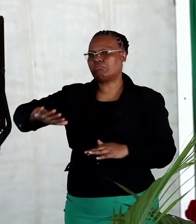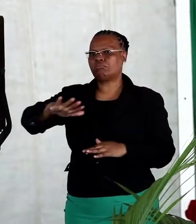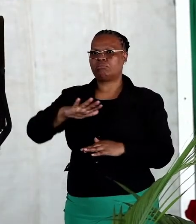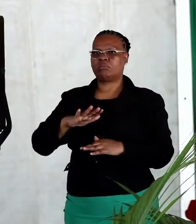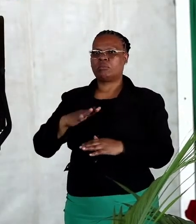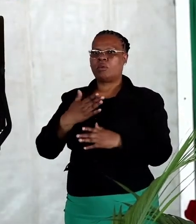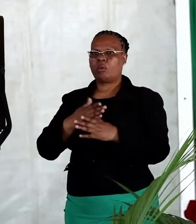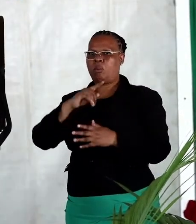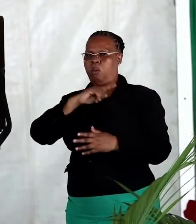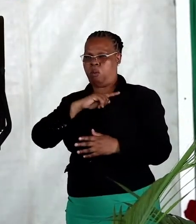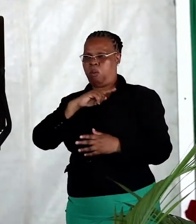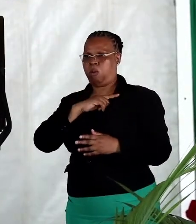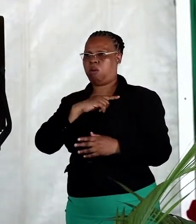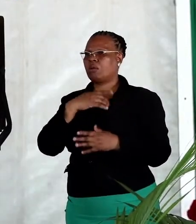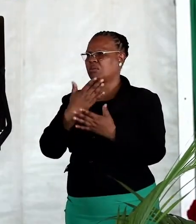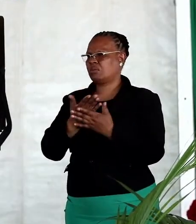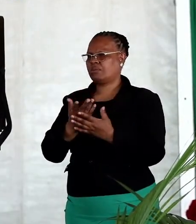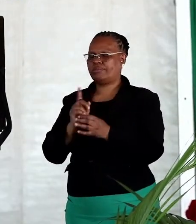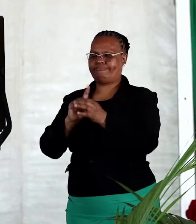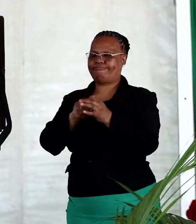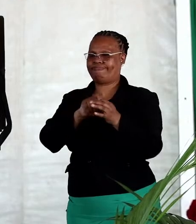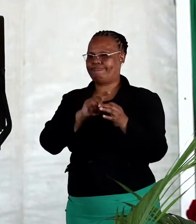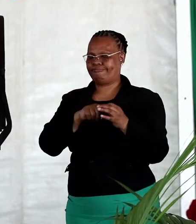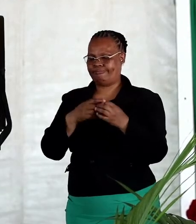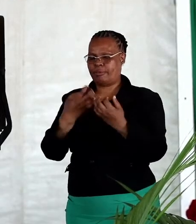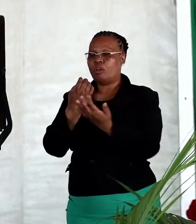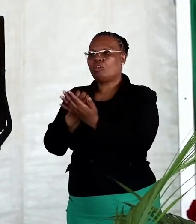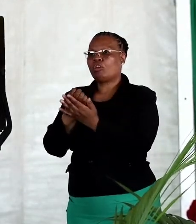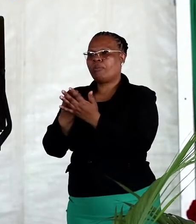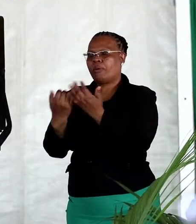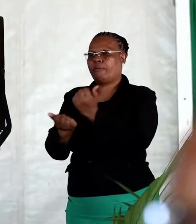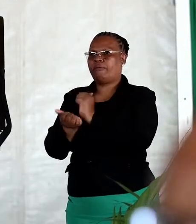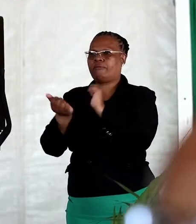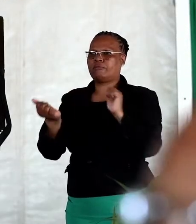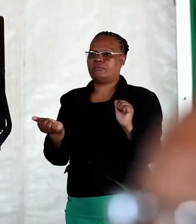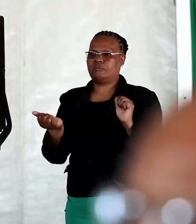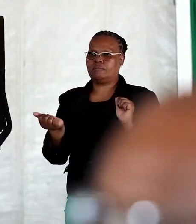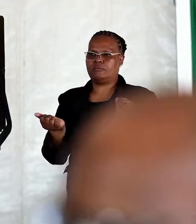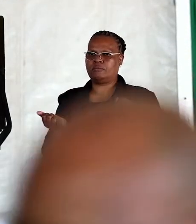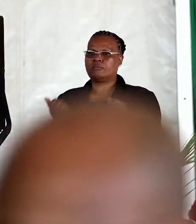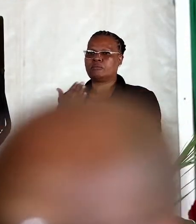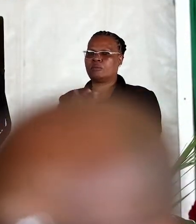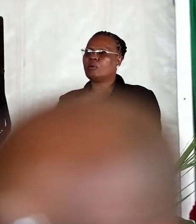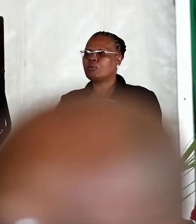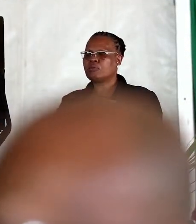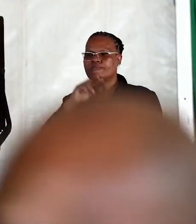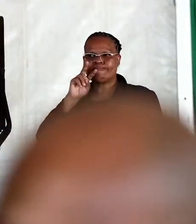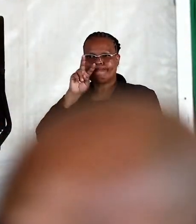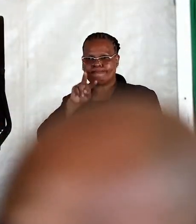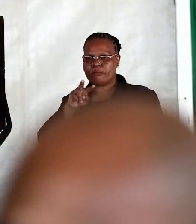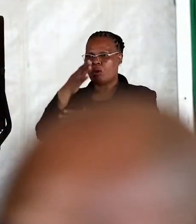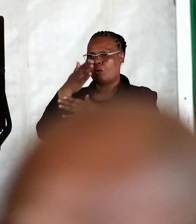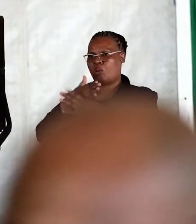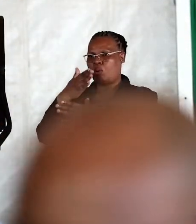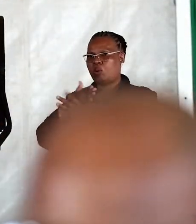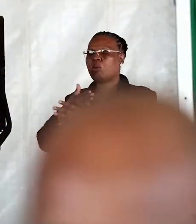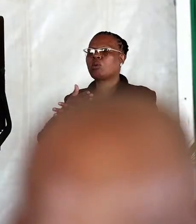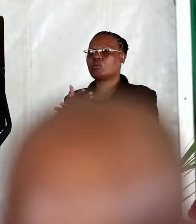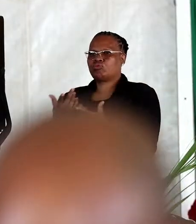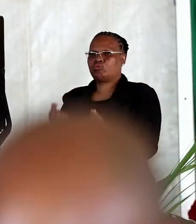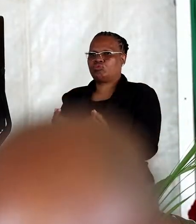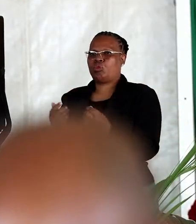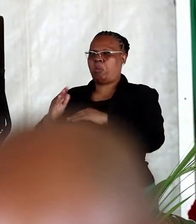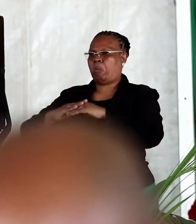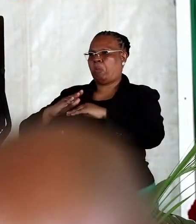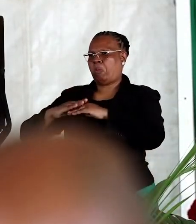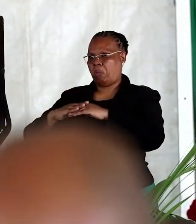citizens can enjoy the fruits of economic freedom. In conclusion, we must recognize that our work is far more from over.